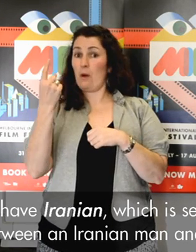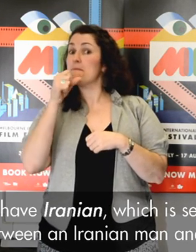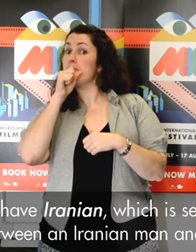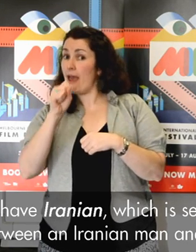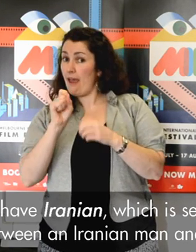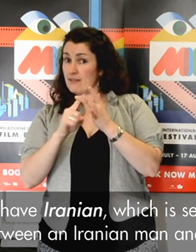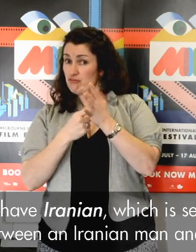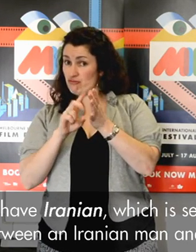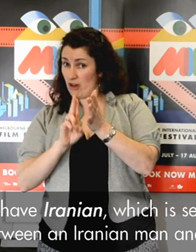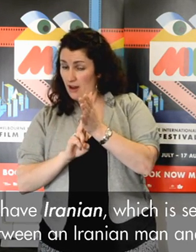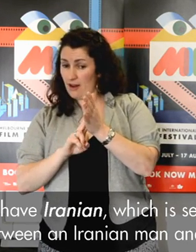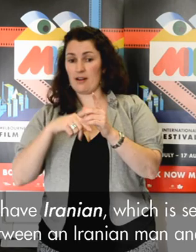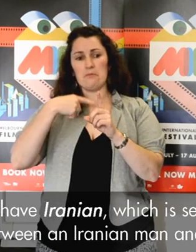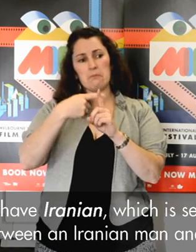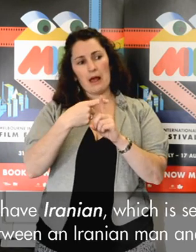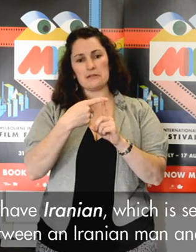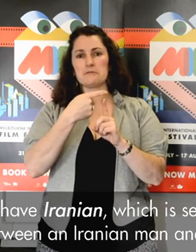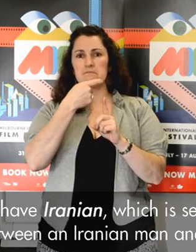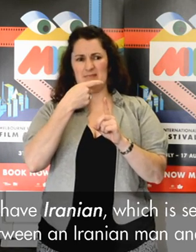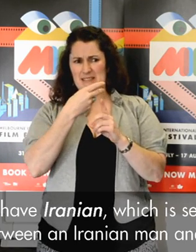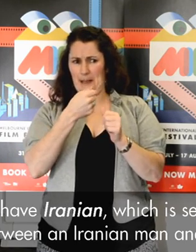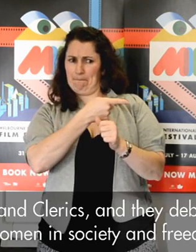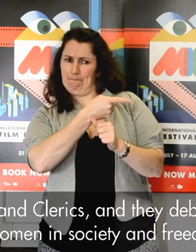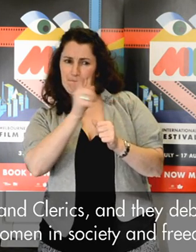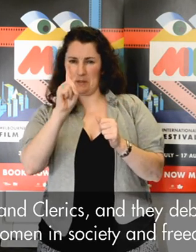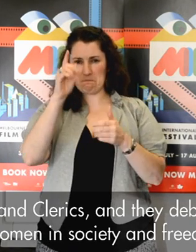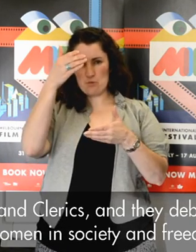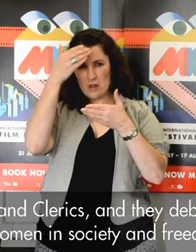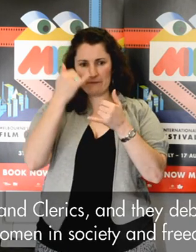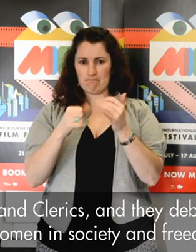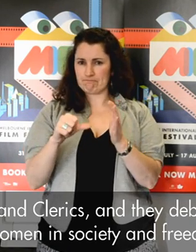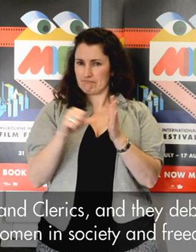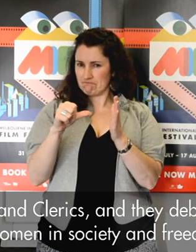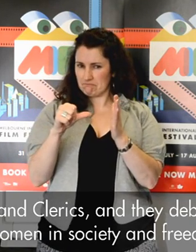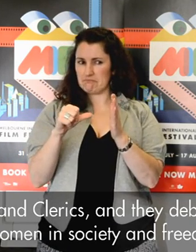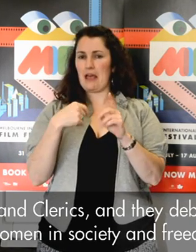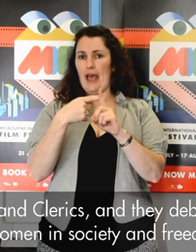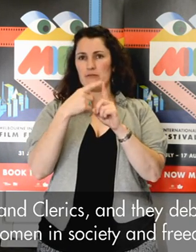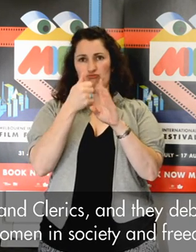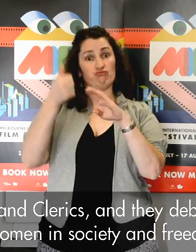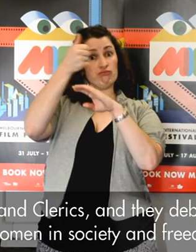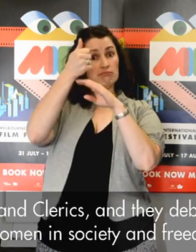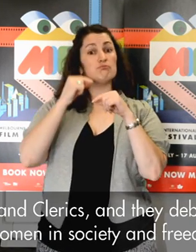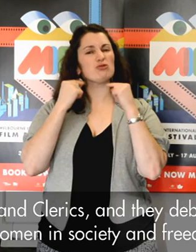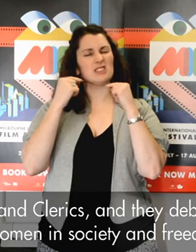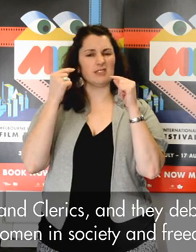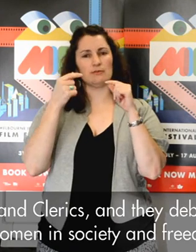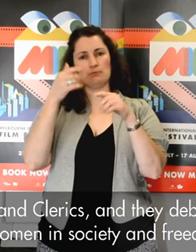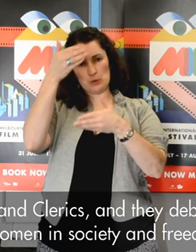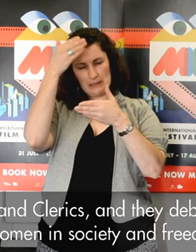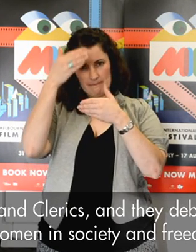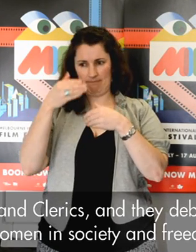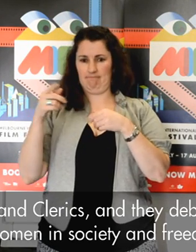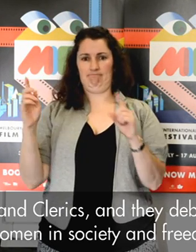man and several hardline Islamic mullahs and clerics. And they debate the